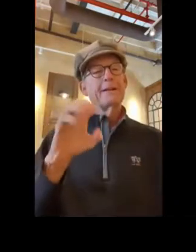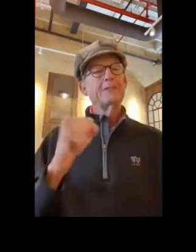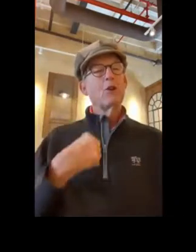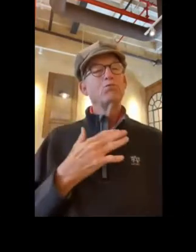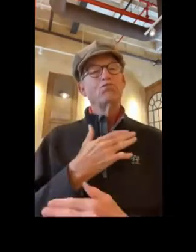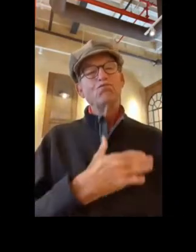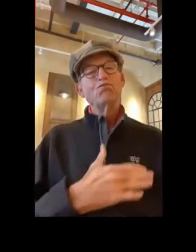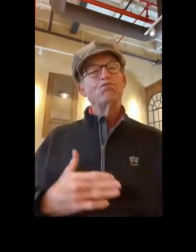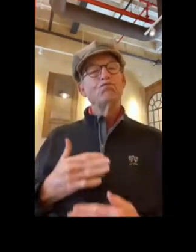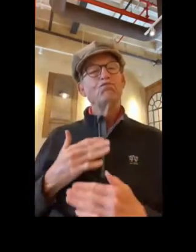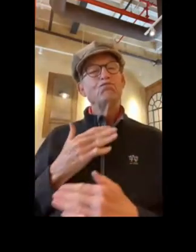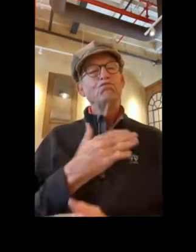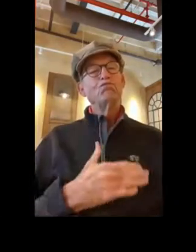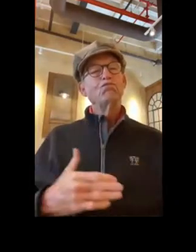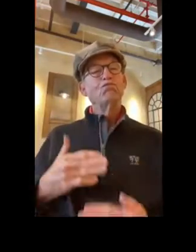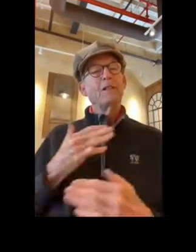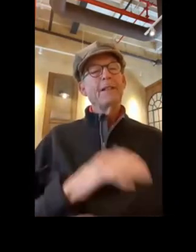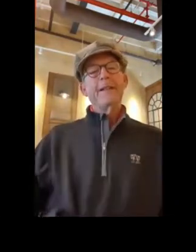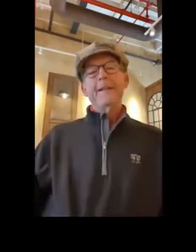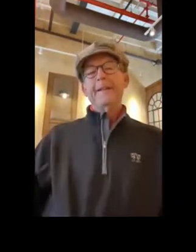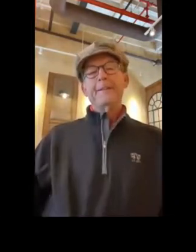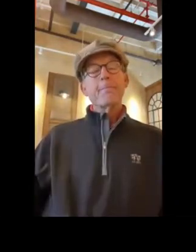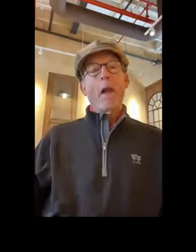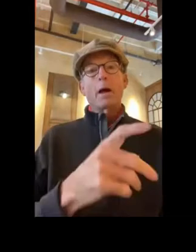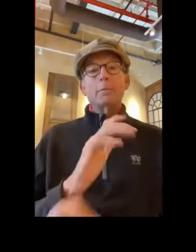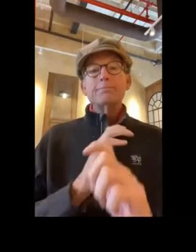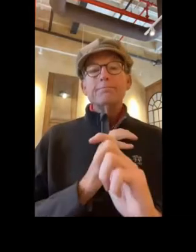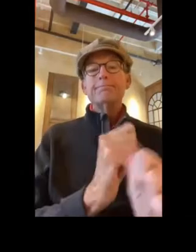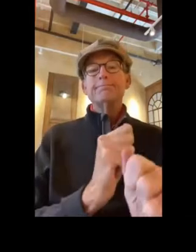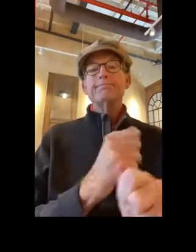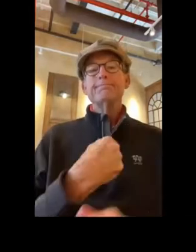to their wonderful parties that we enjoyed.